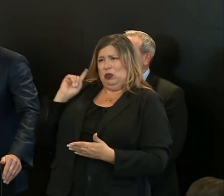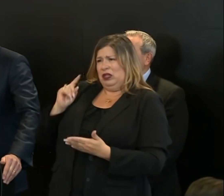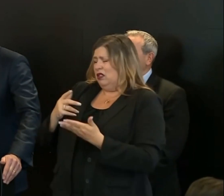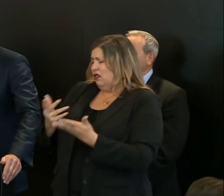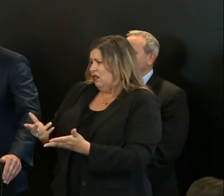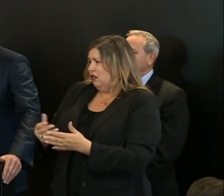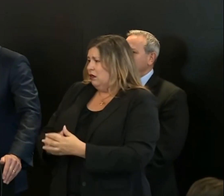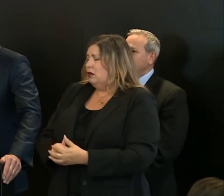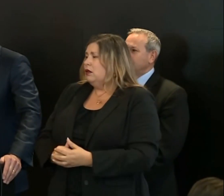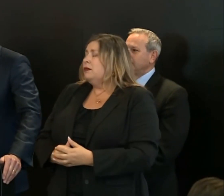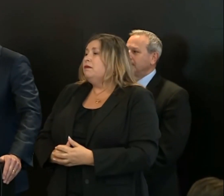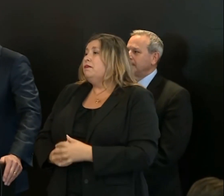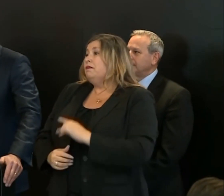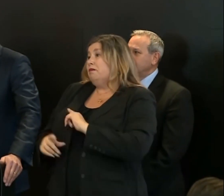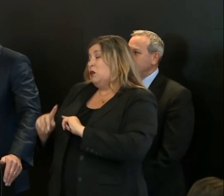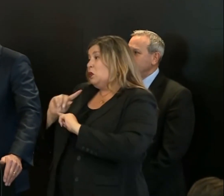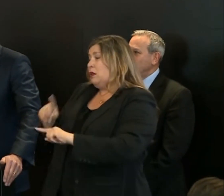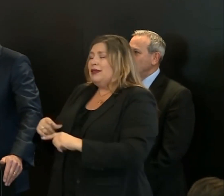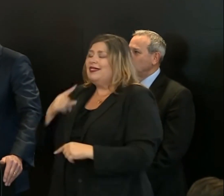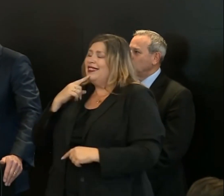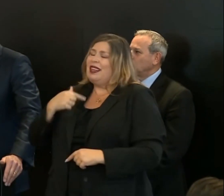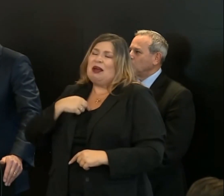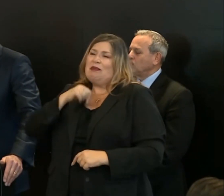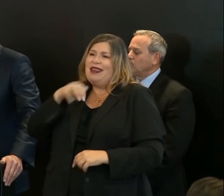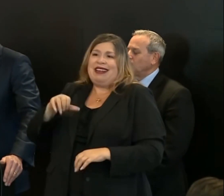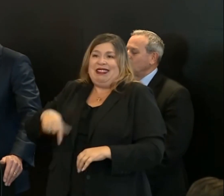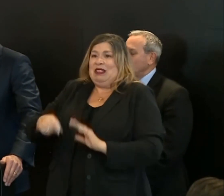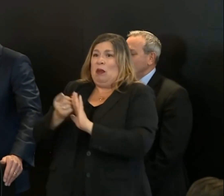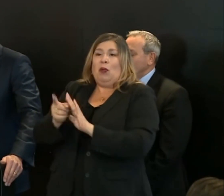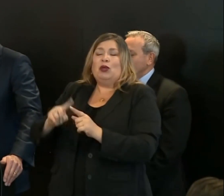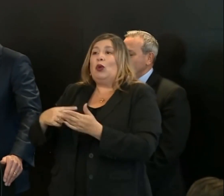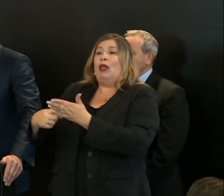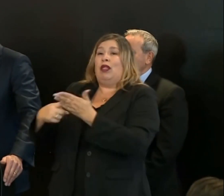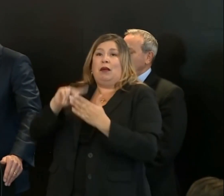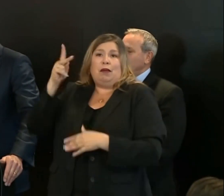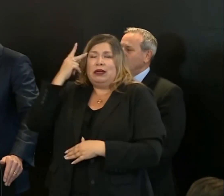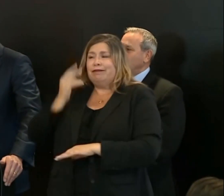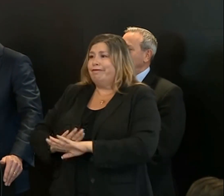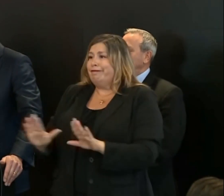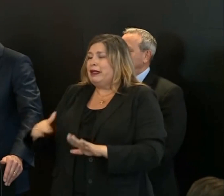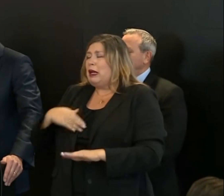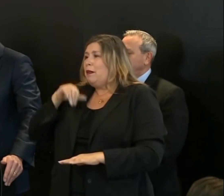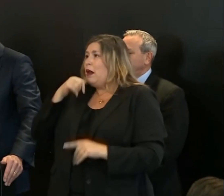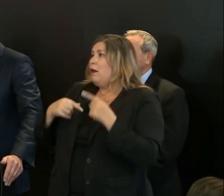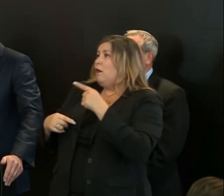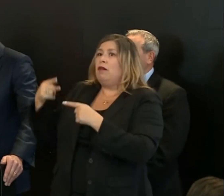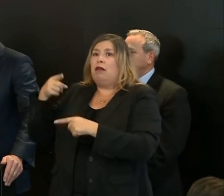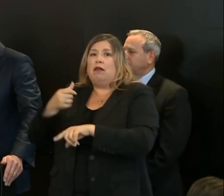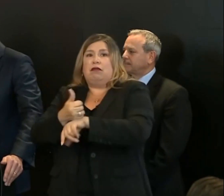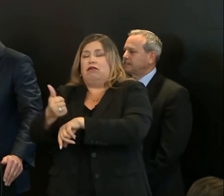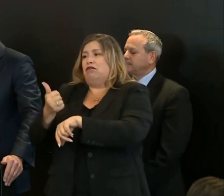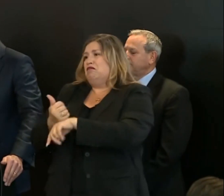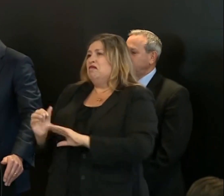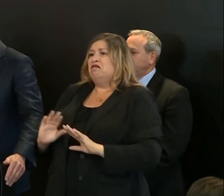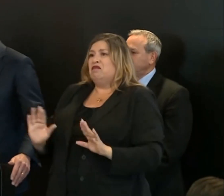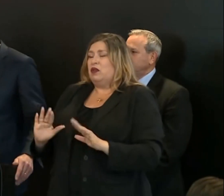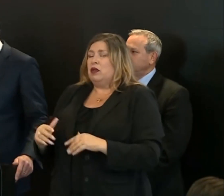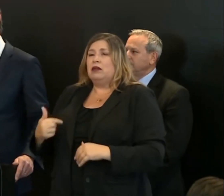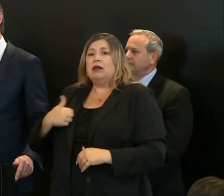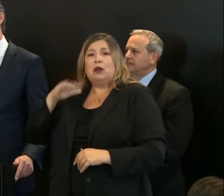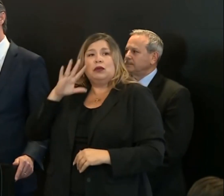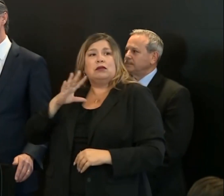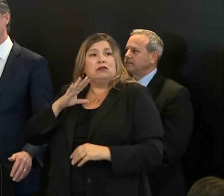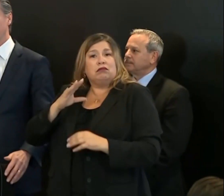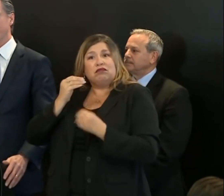don't, look, I'm not going to politicize this moment, and I'm not going to point fingers. And I'm going to speak